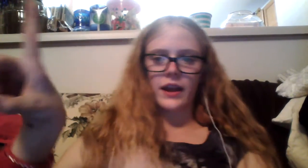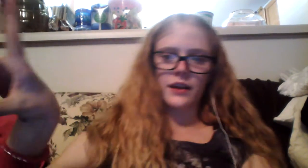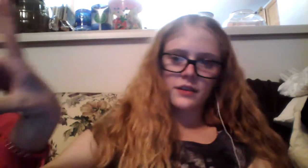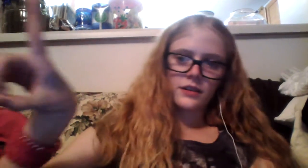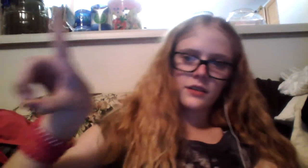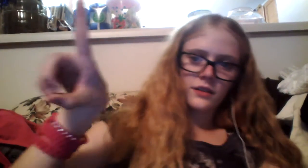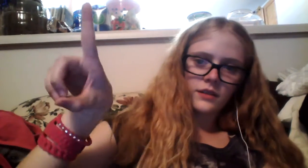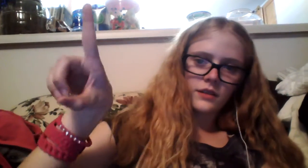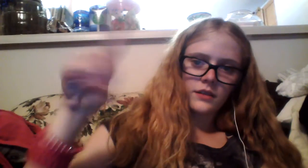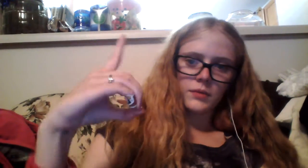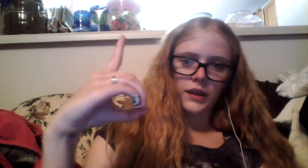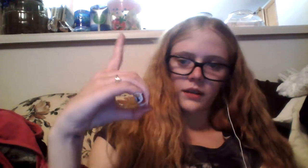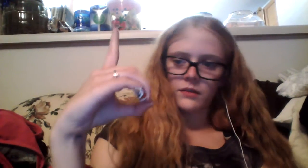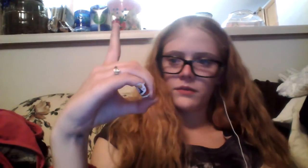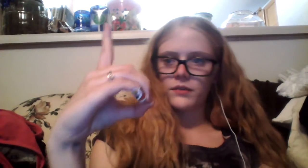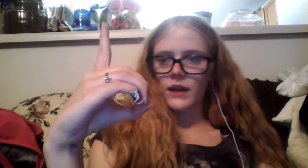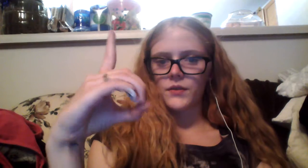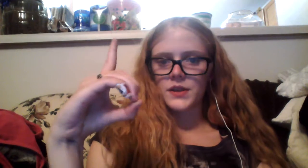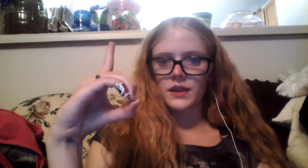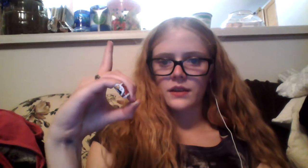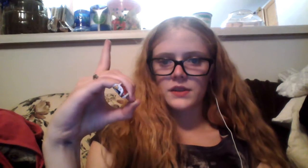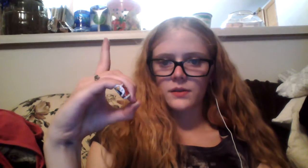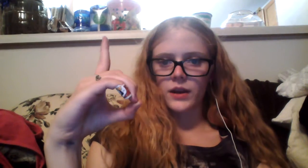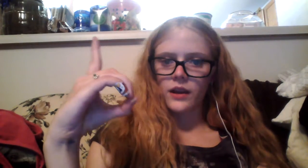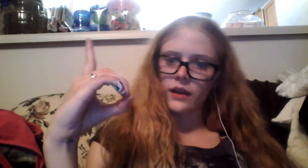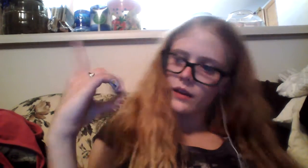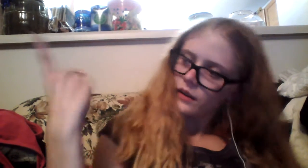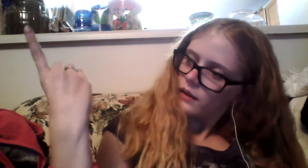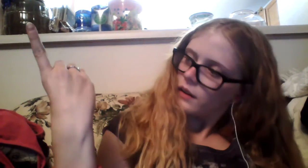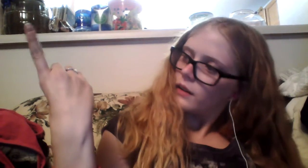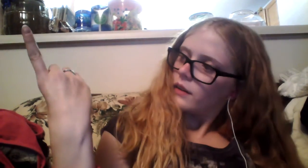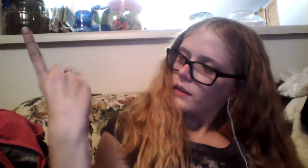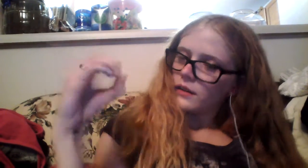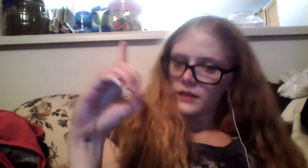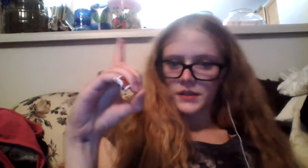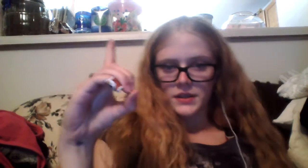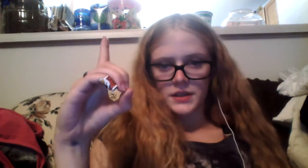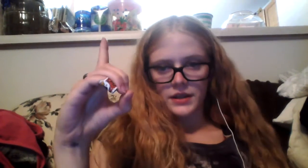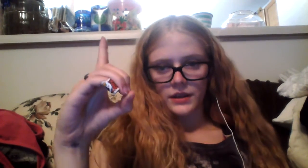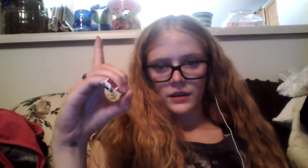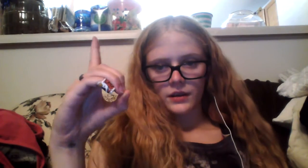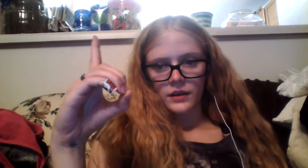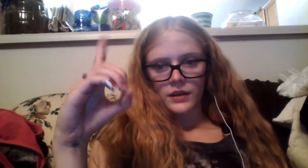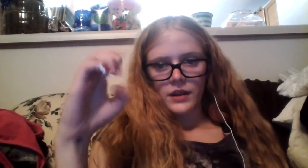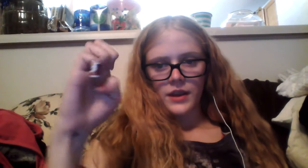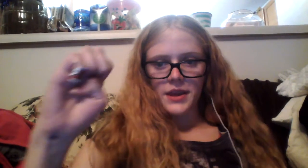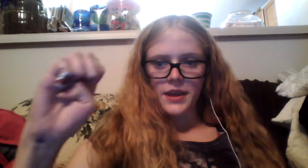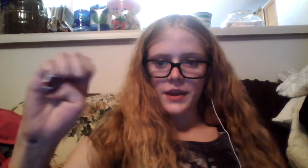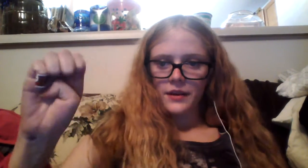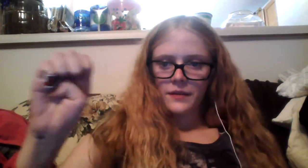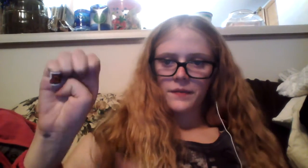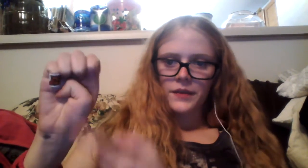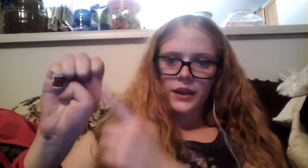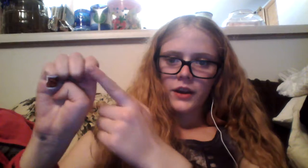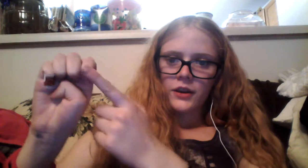hand. Have it facing this way. It's a D. E, you